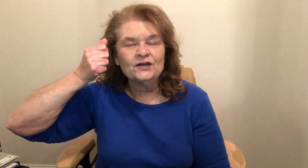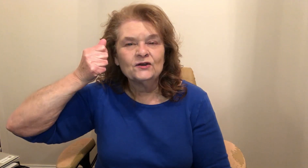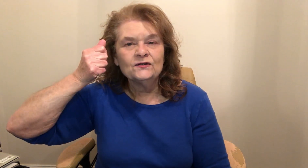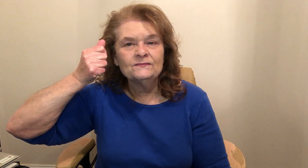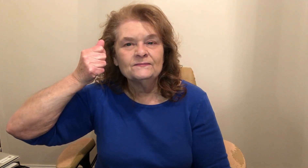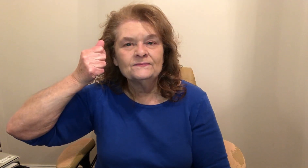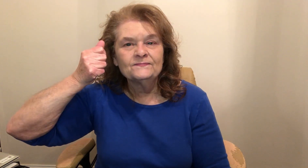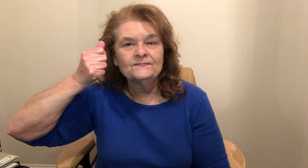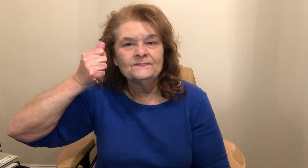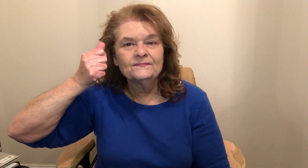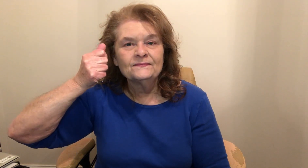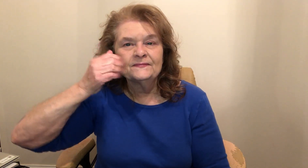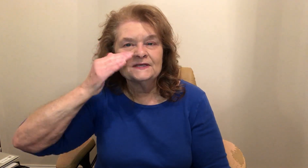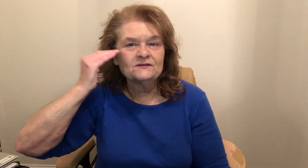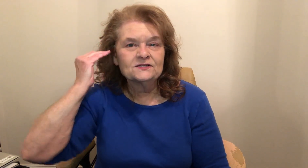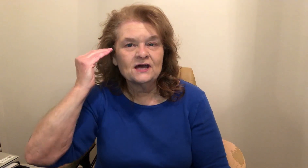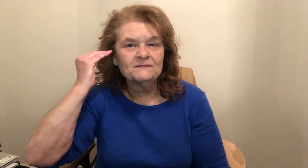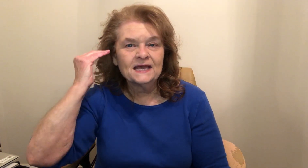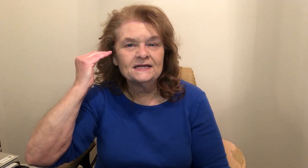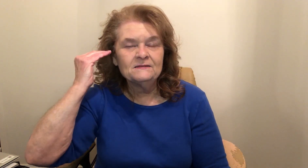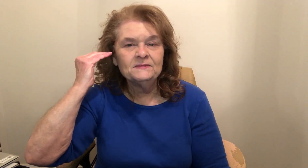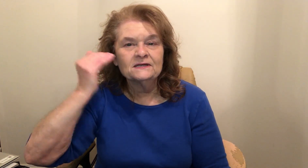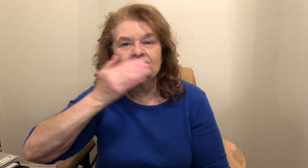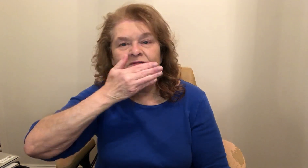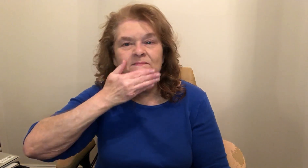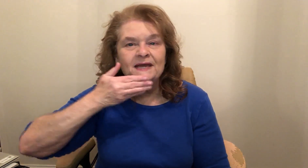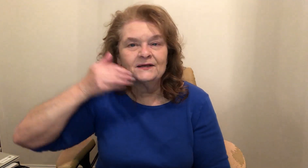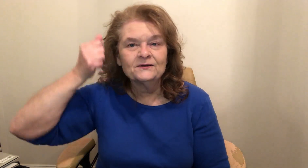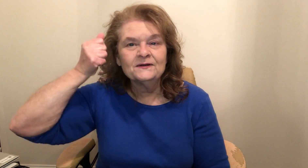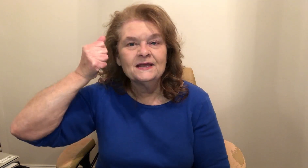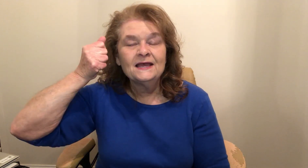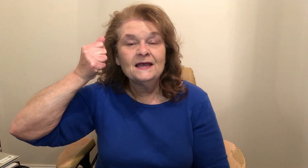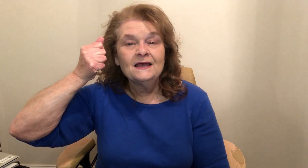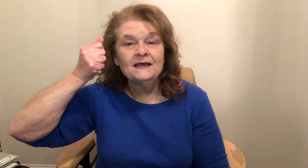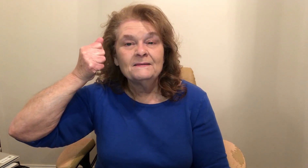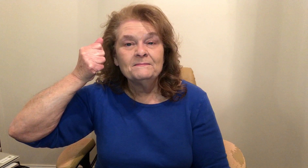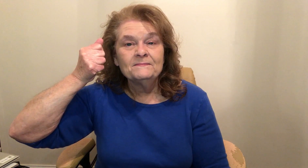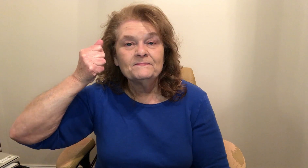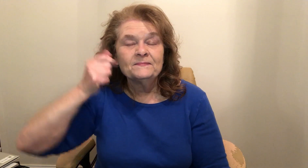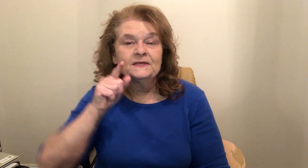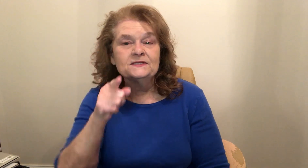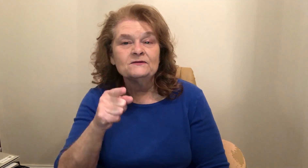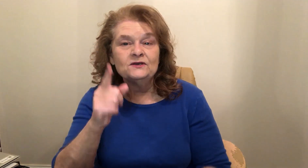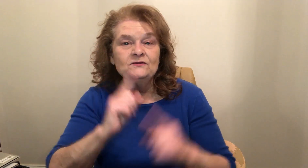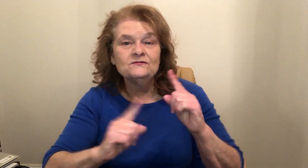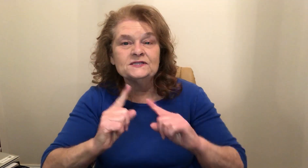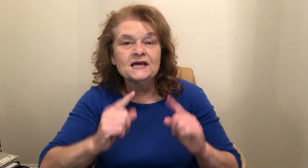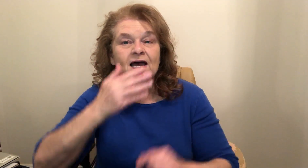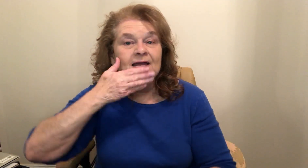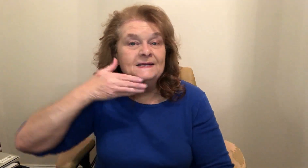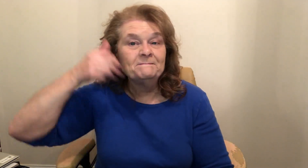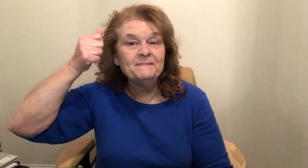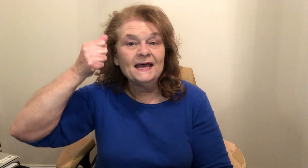better. So stop kind of in the middle for better. So you sign